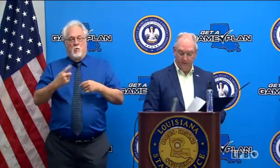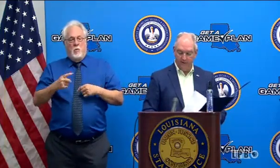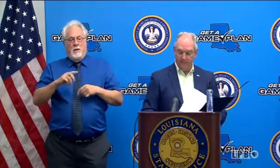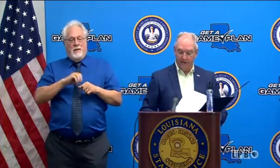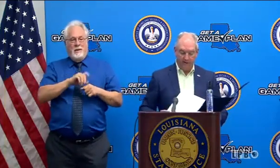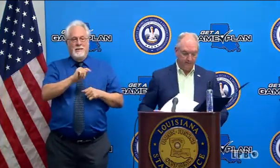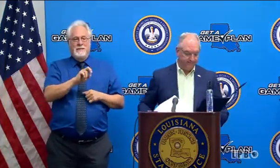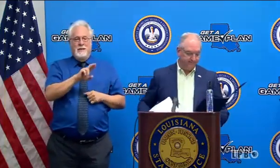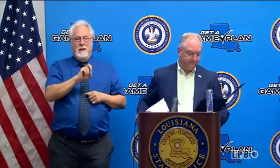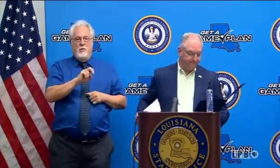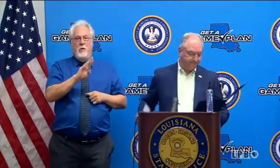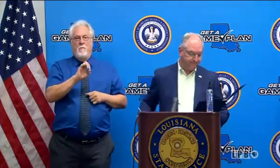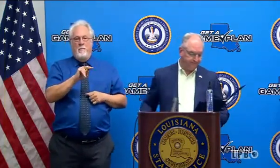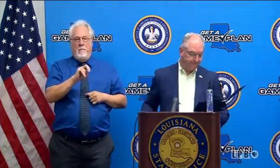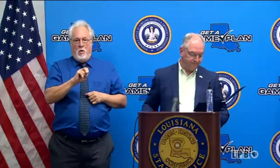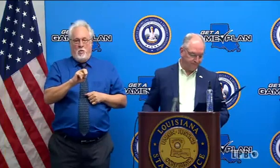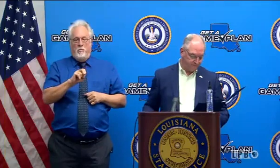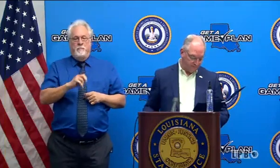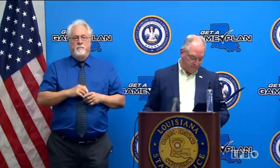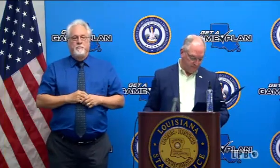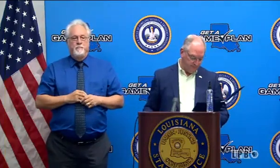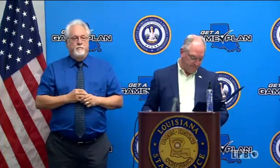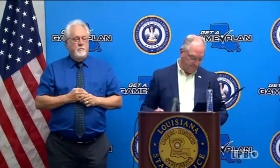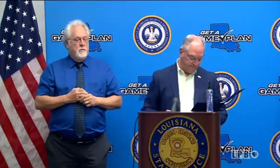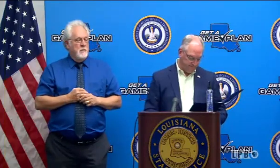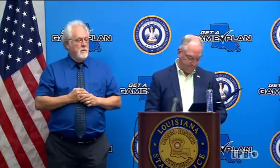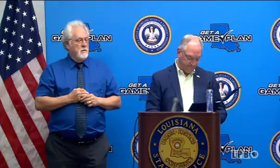Terrebonne Parish.